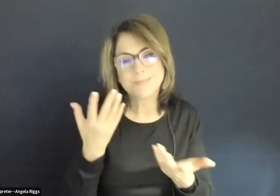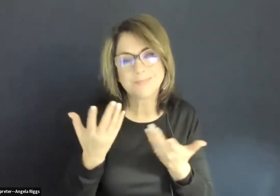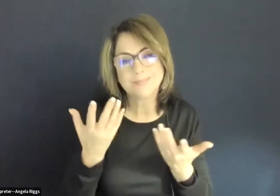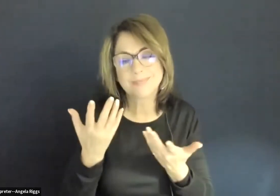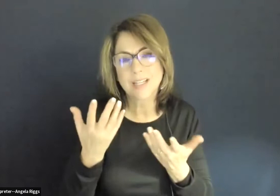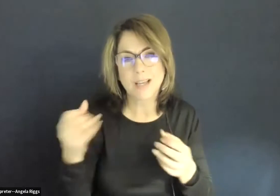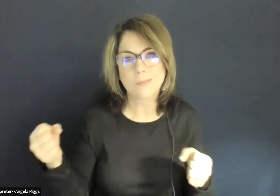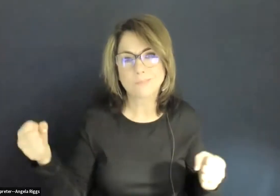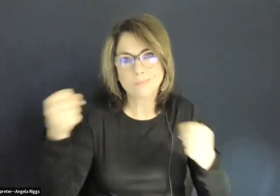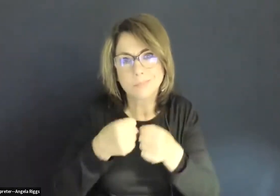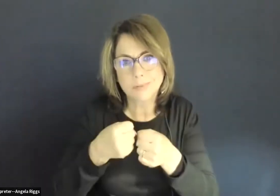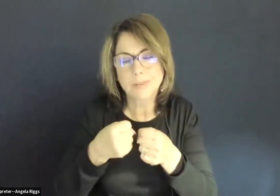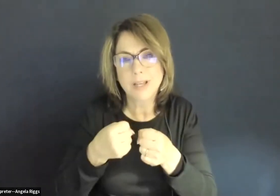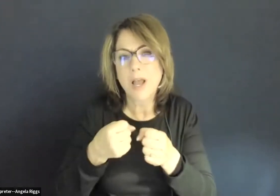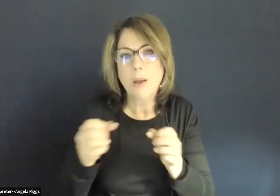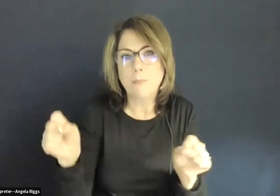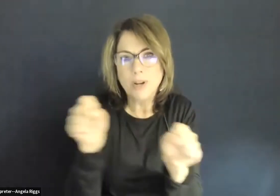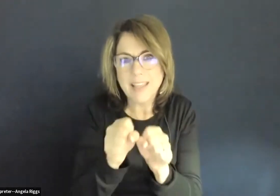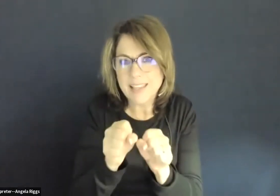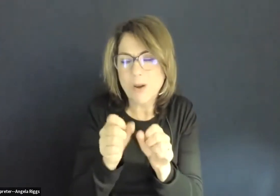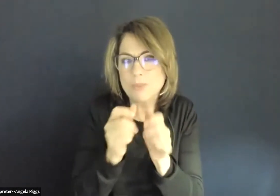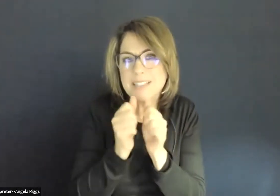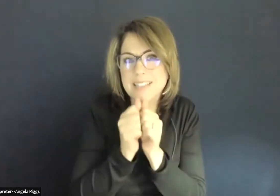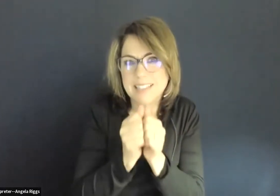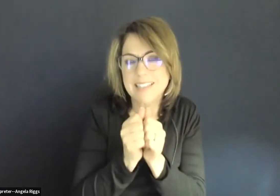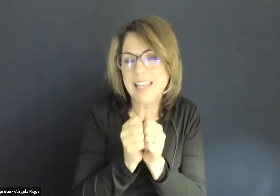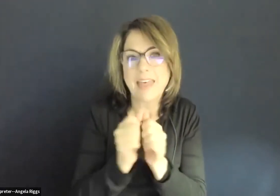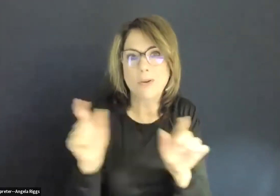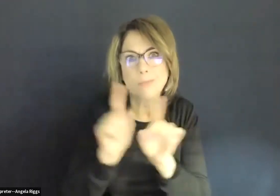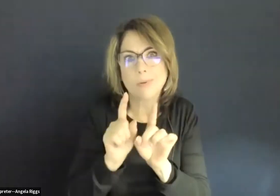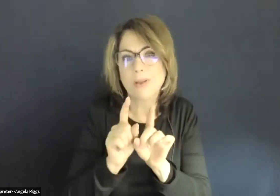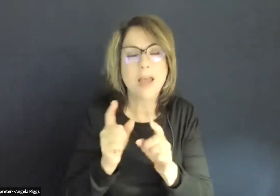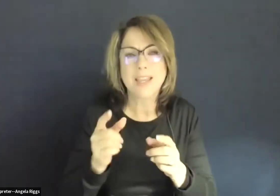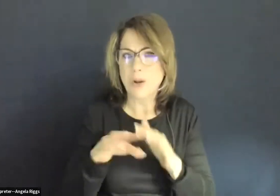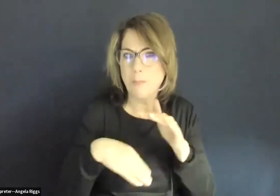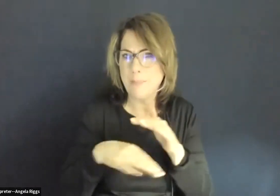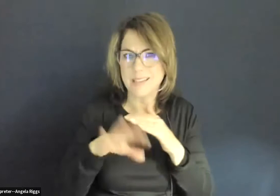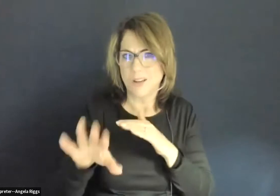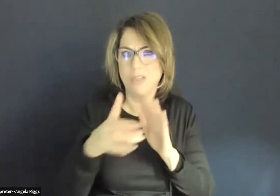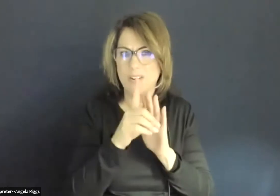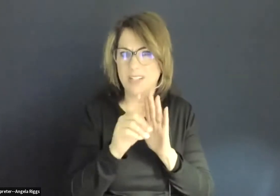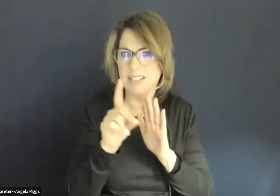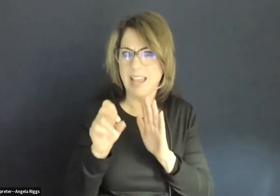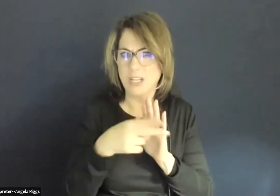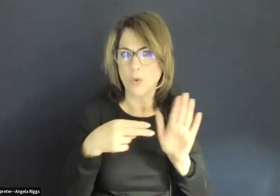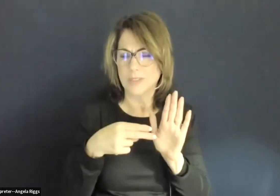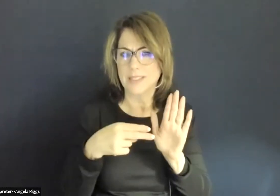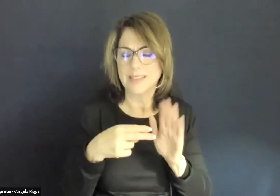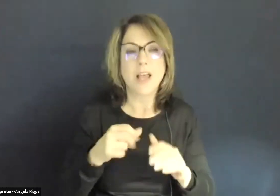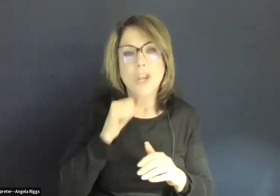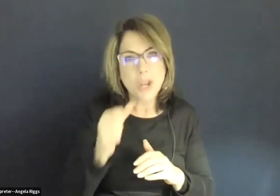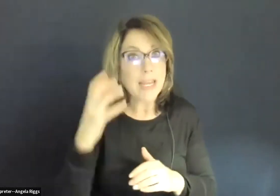putting people together based on diagnosis. And I think Jake put it really nicely, instead of experience. So